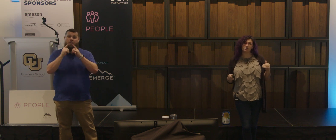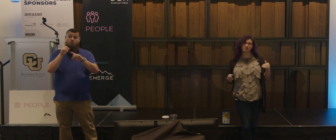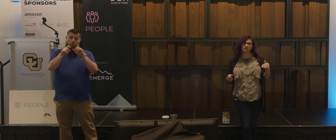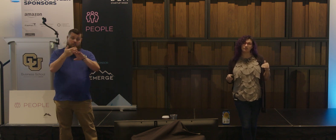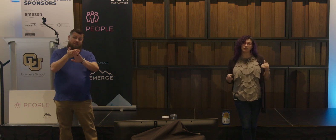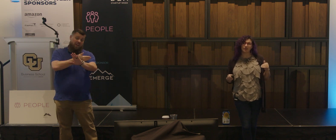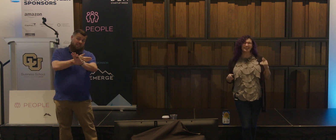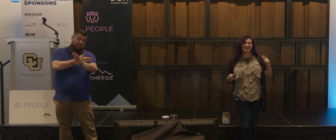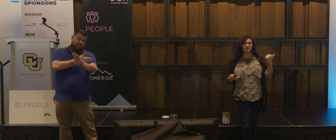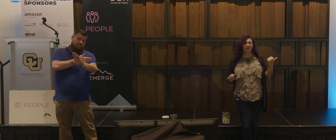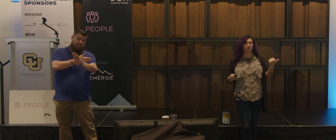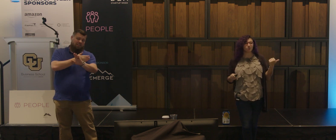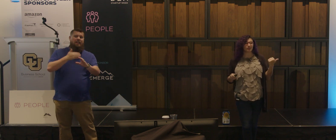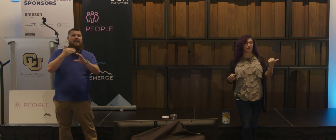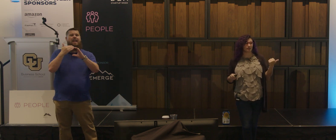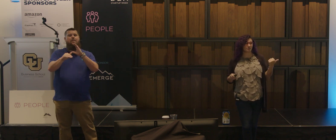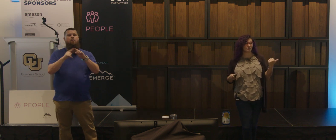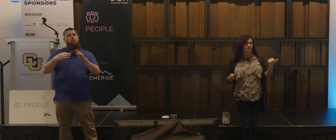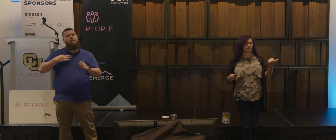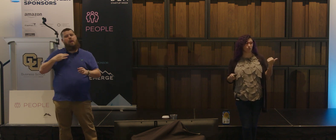in advance, email them to your